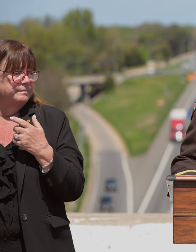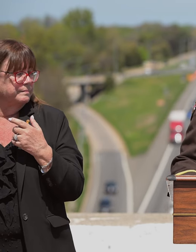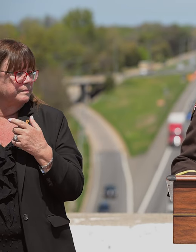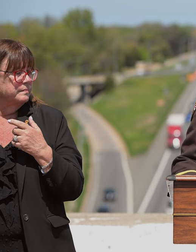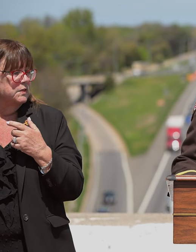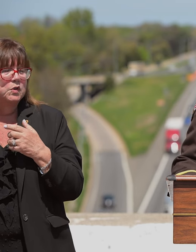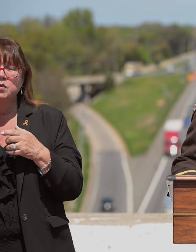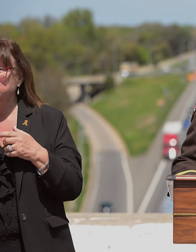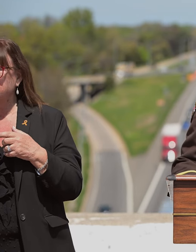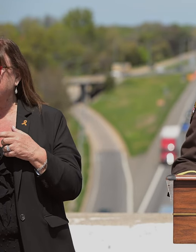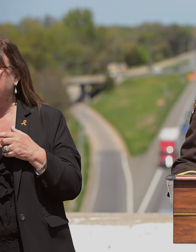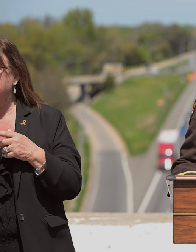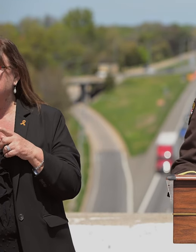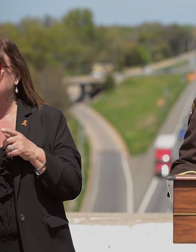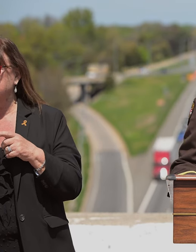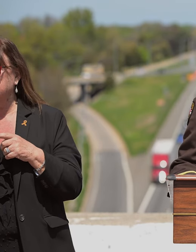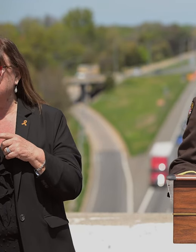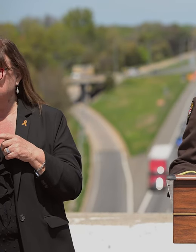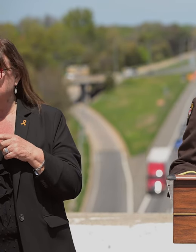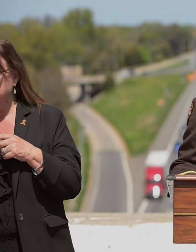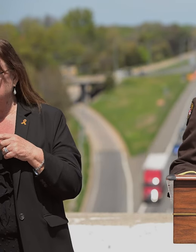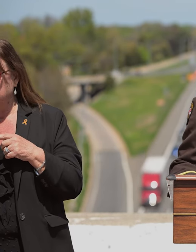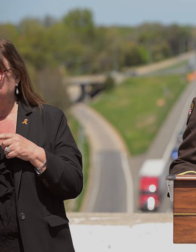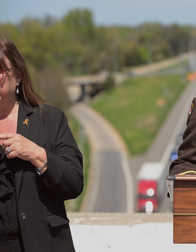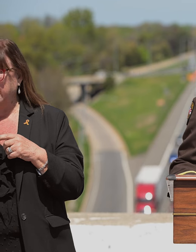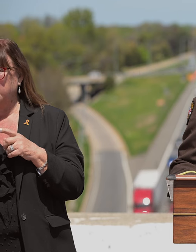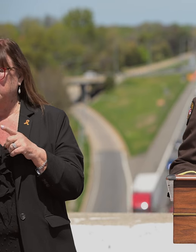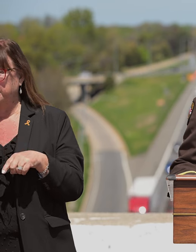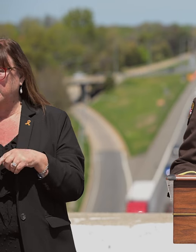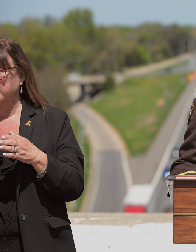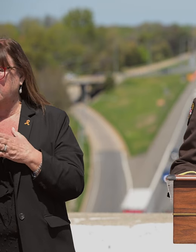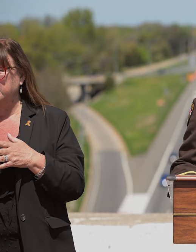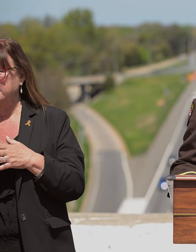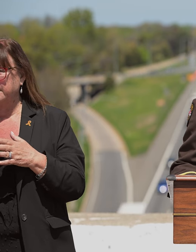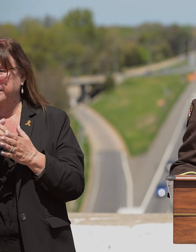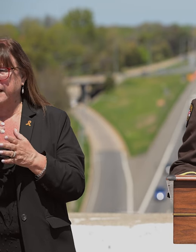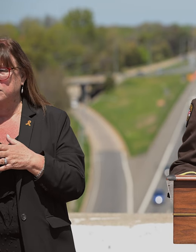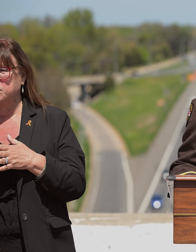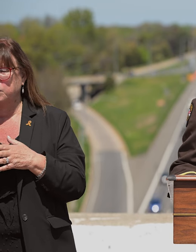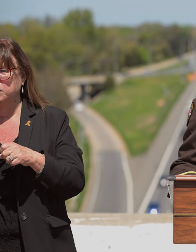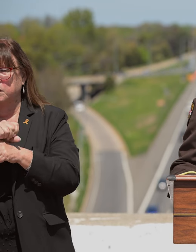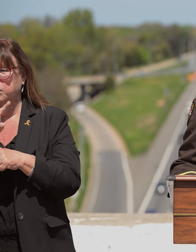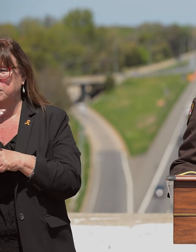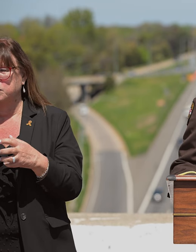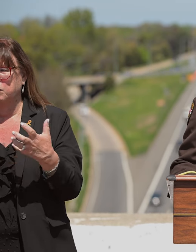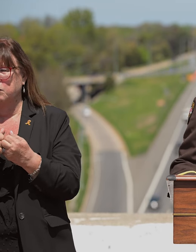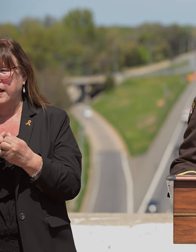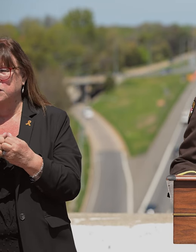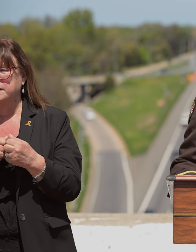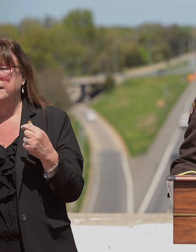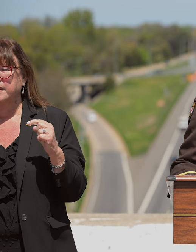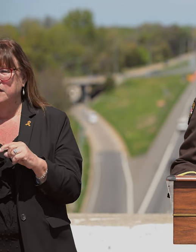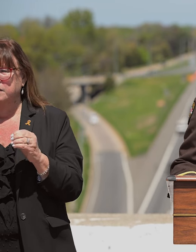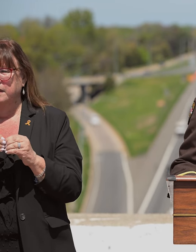From 2018 to 2022, Maryland recorded almost 7,200 work zone crashes, injuring